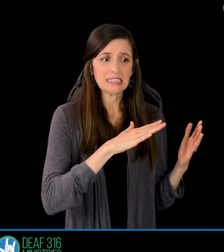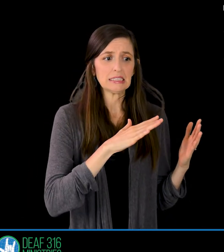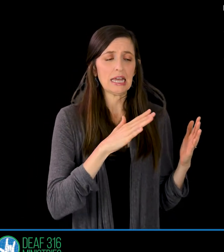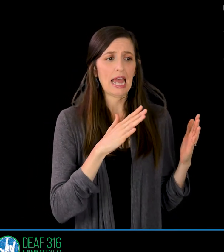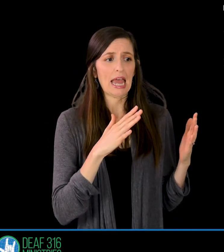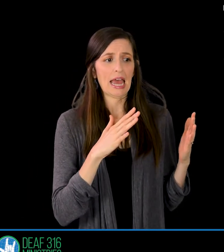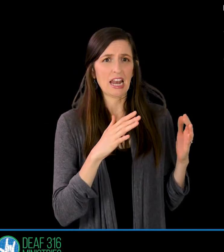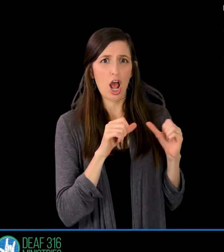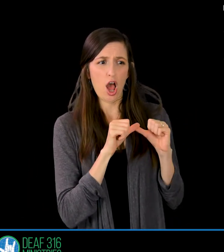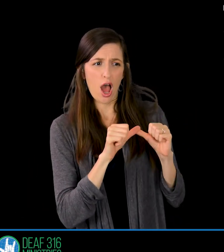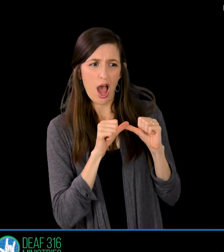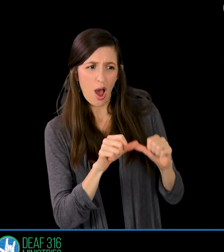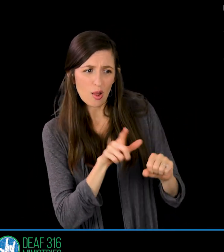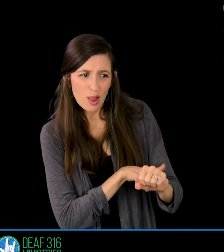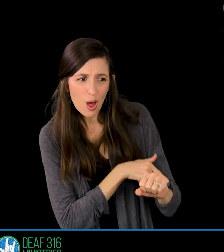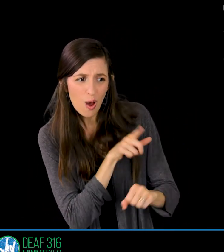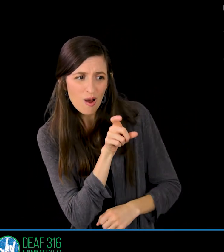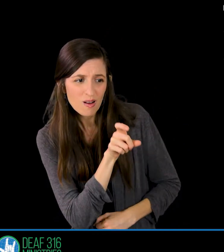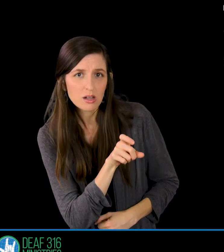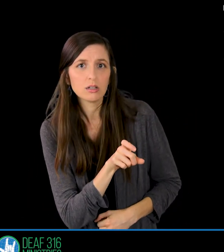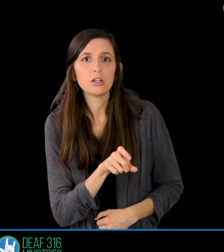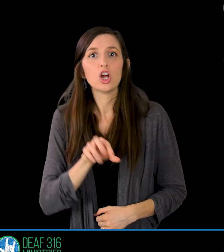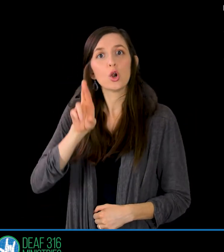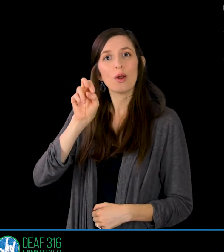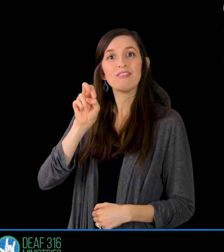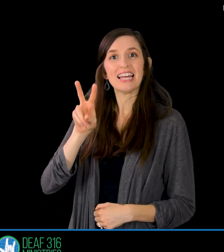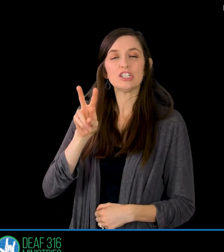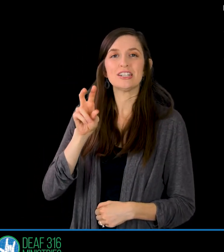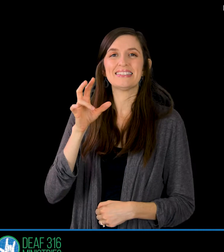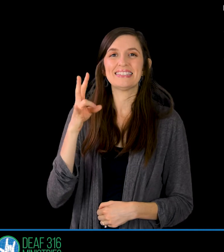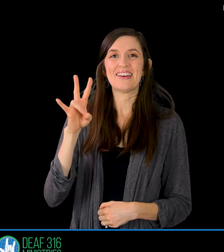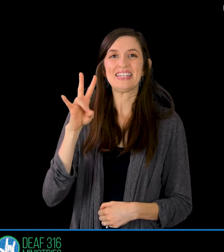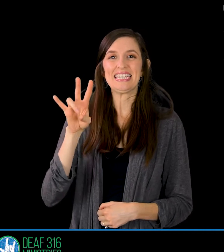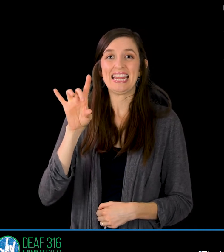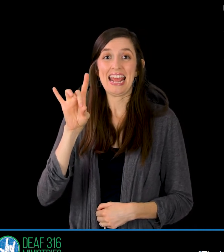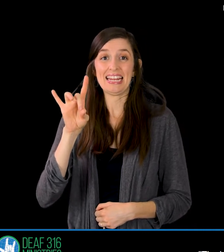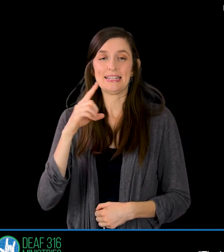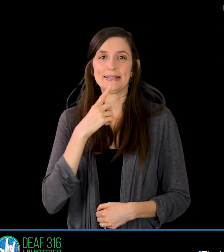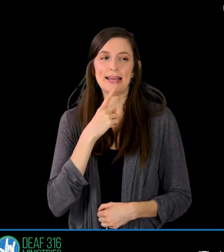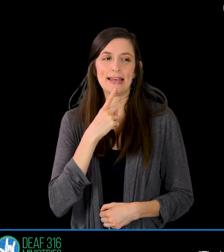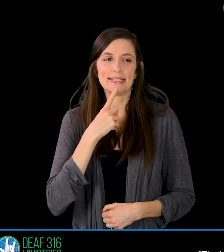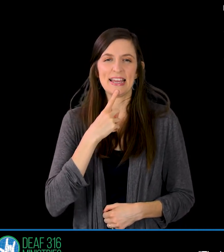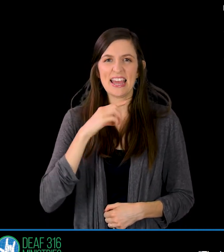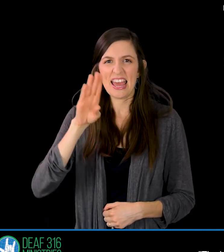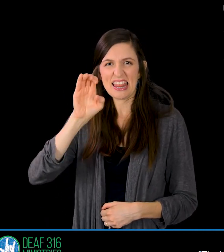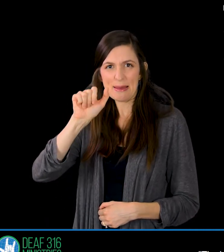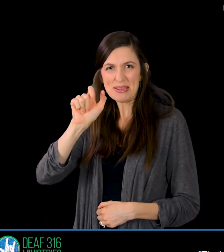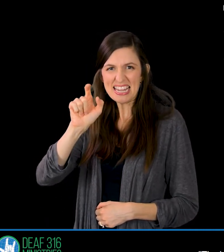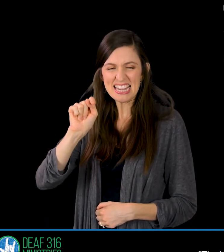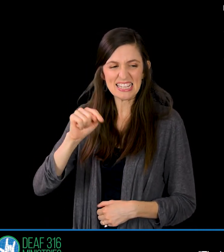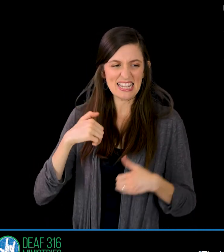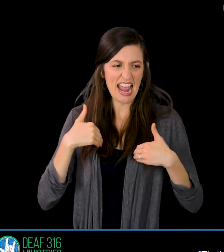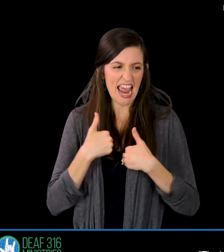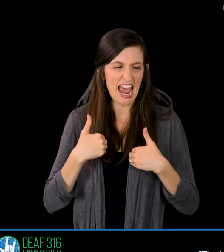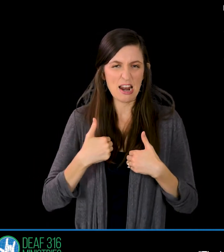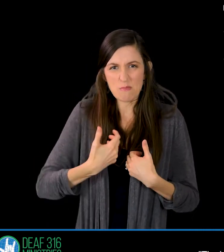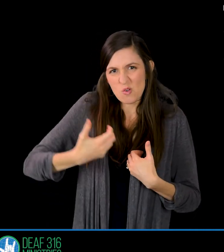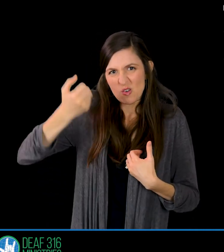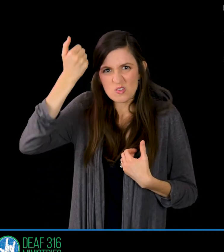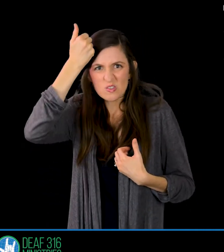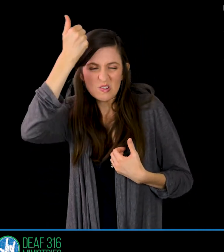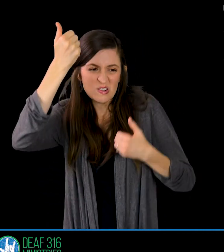how long it is the beast revelation 17 8 the beast that you saw